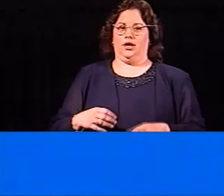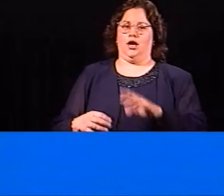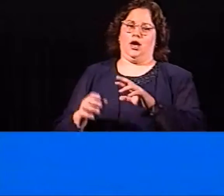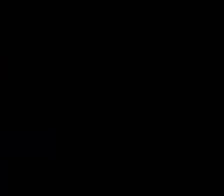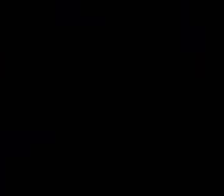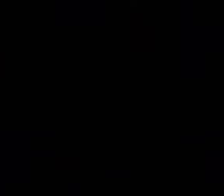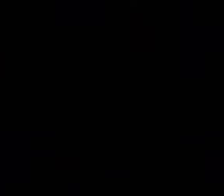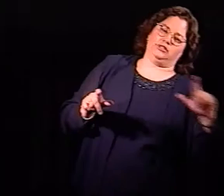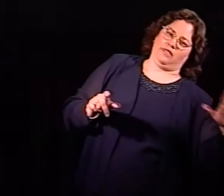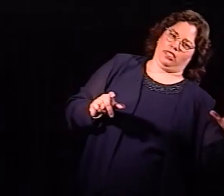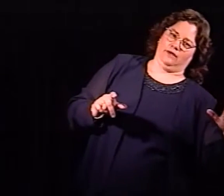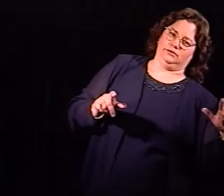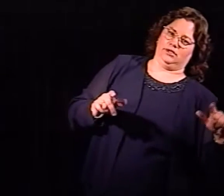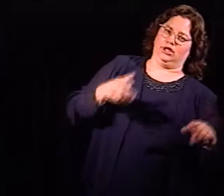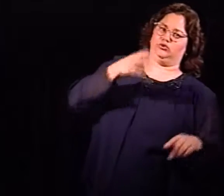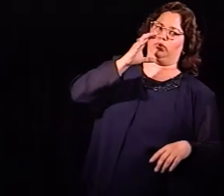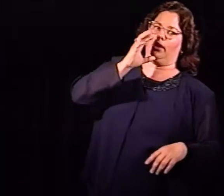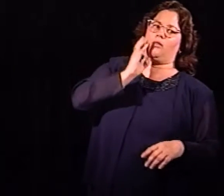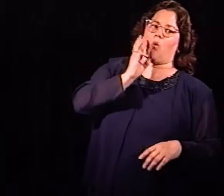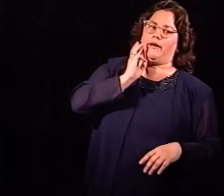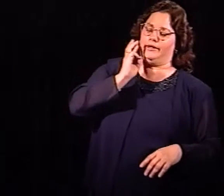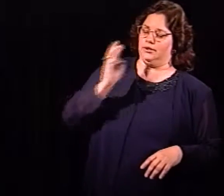Recline to your left side and drink the cup of wine.